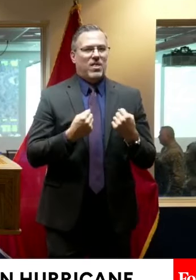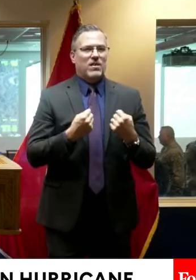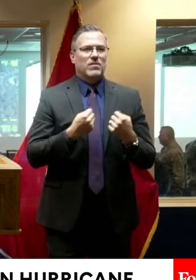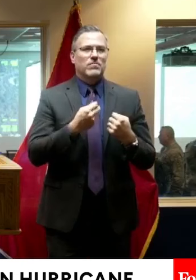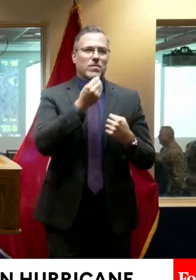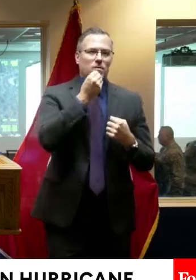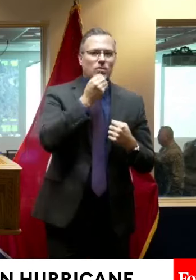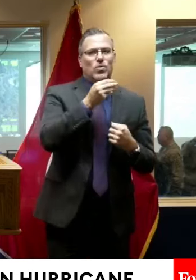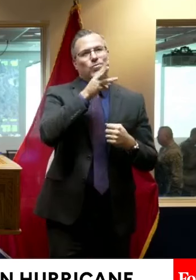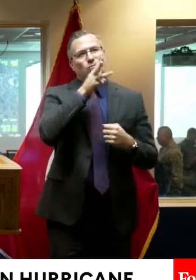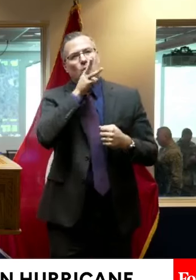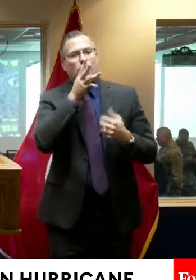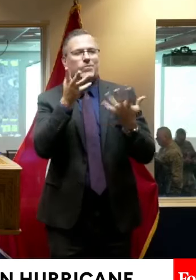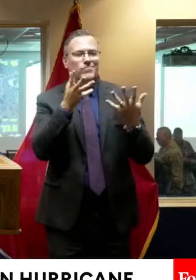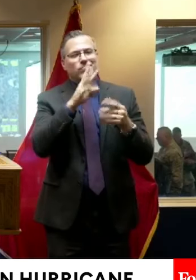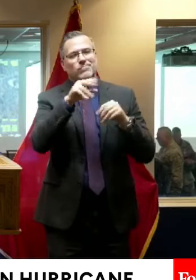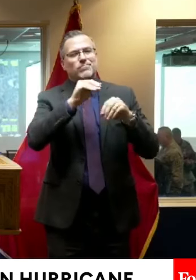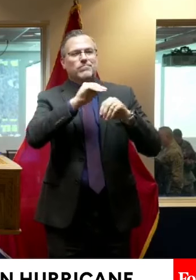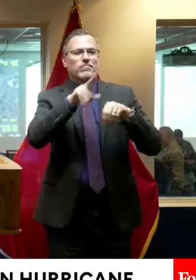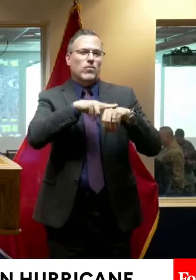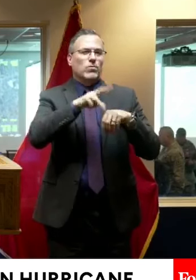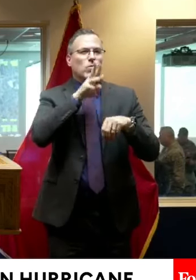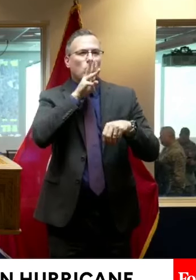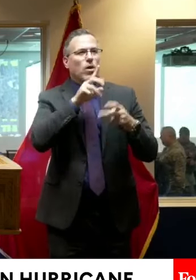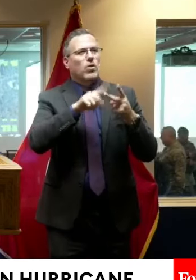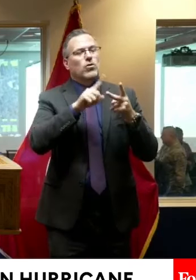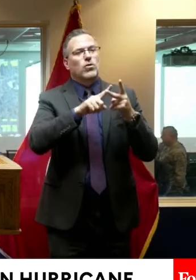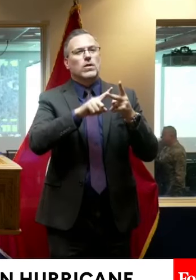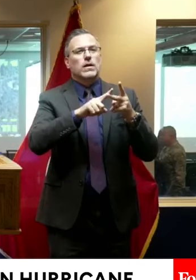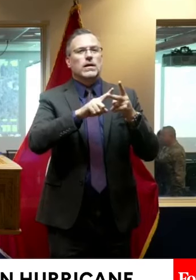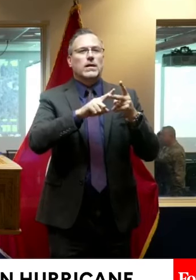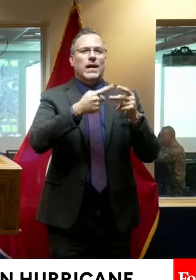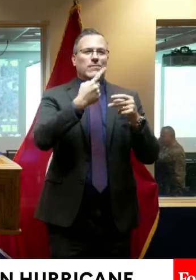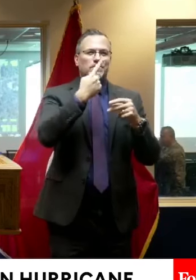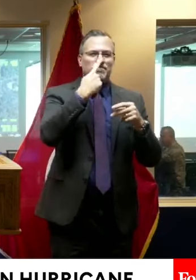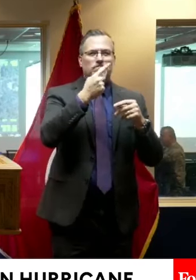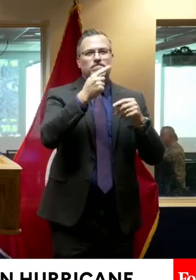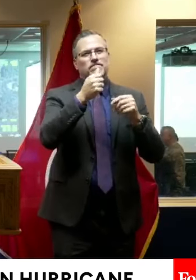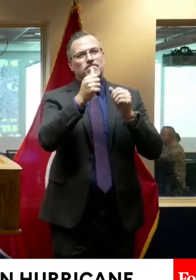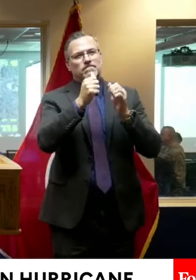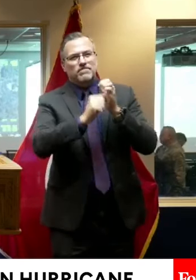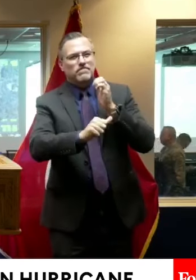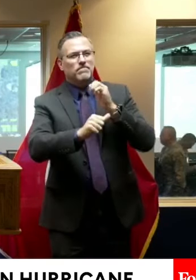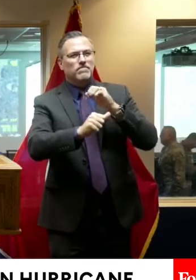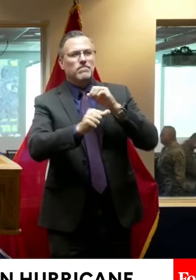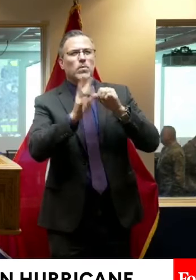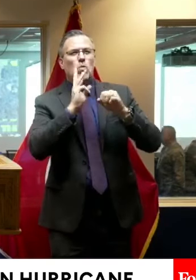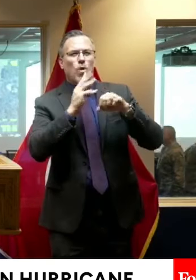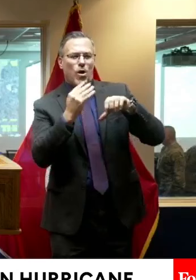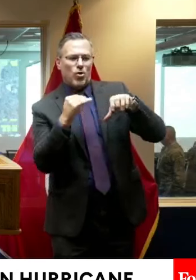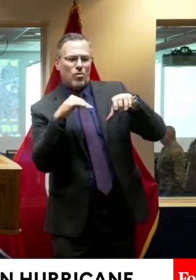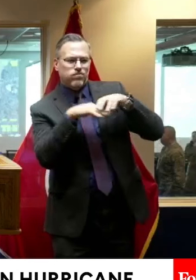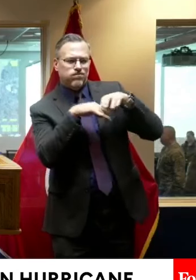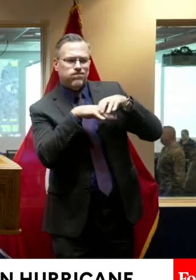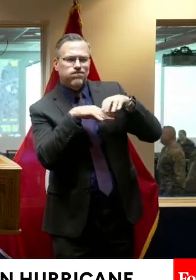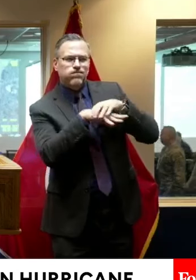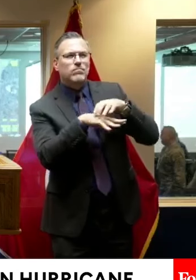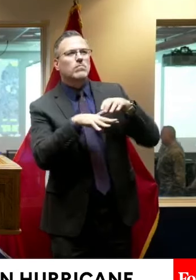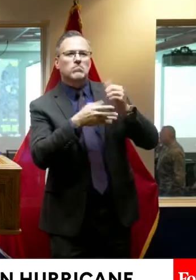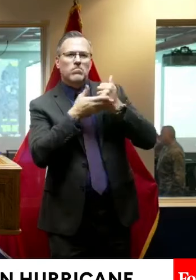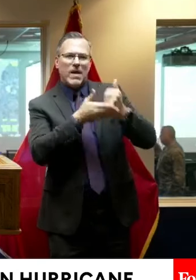and obviously drinking water, wastewater, and dangerous debris is immediately affecting their health.